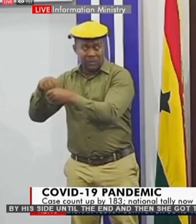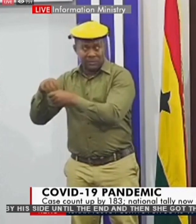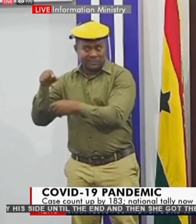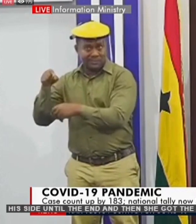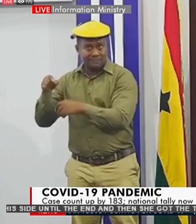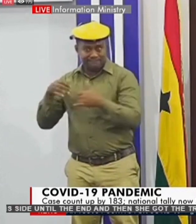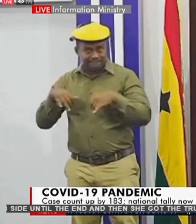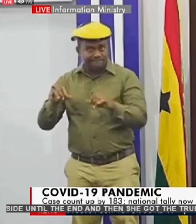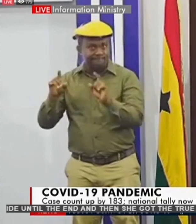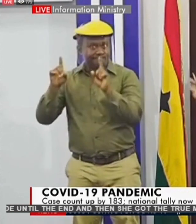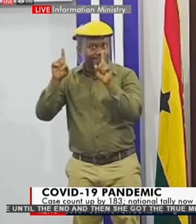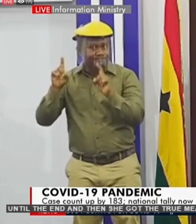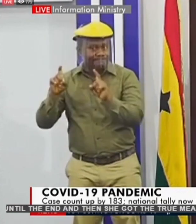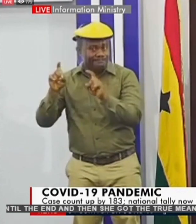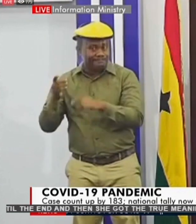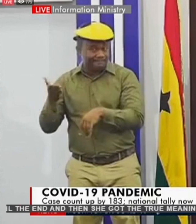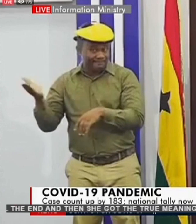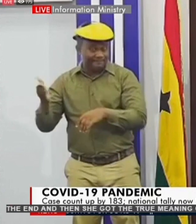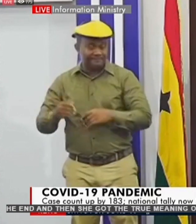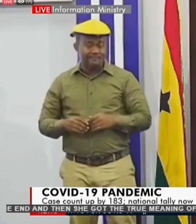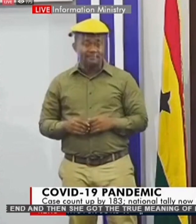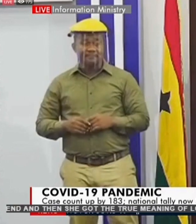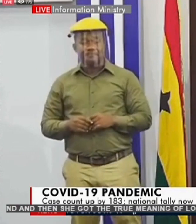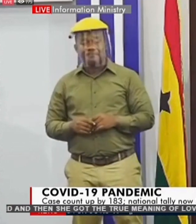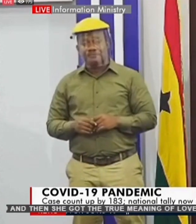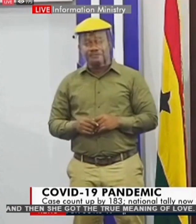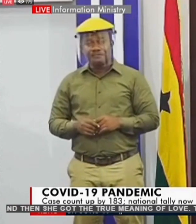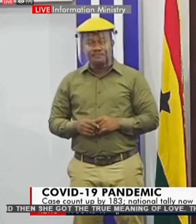is also being rolled out in Obuasi.